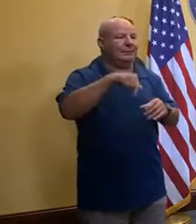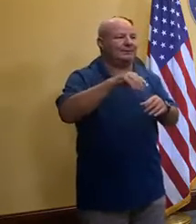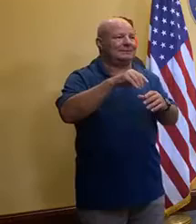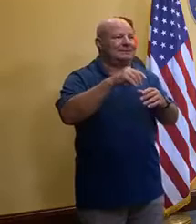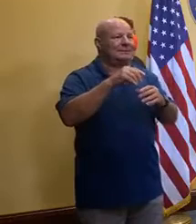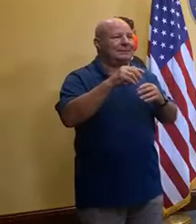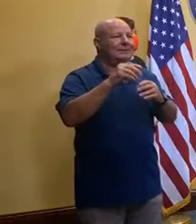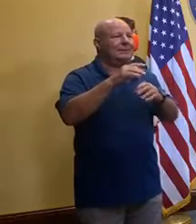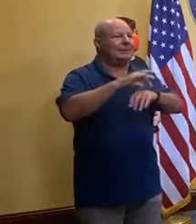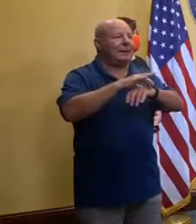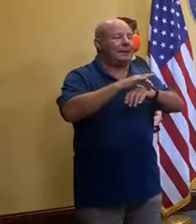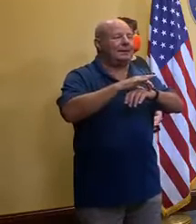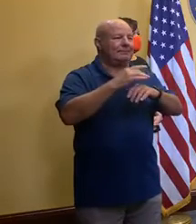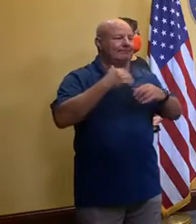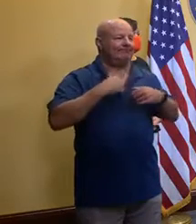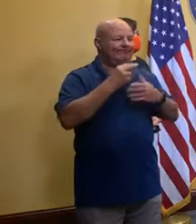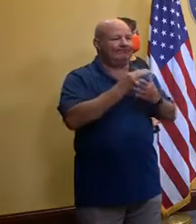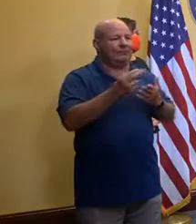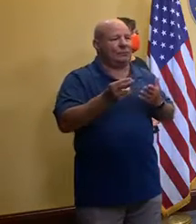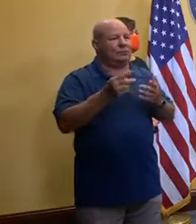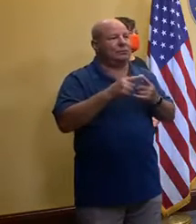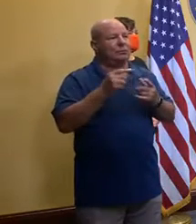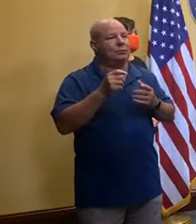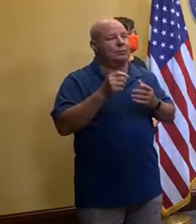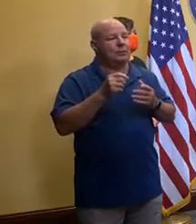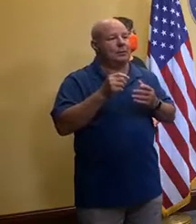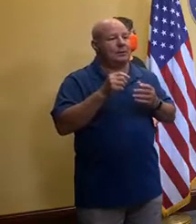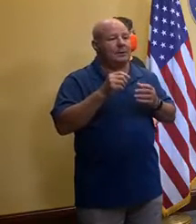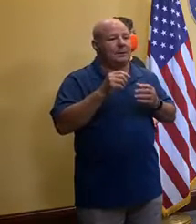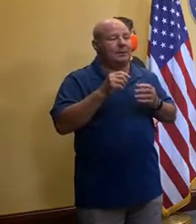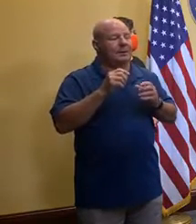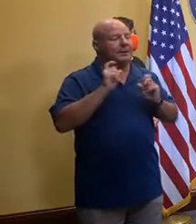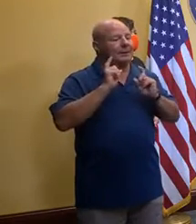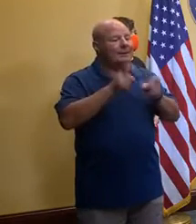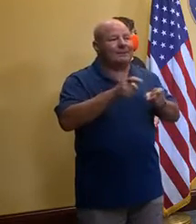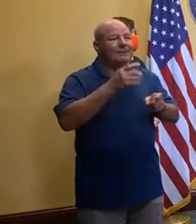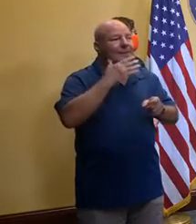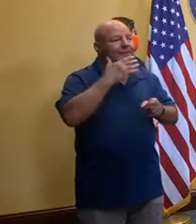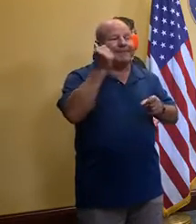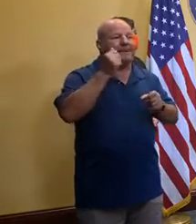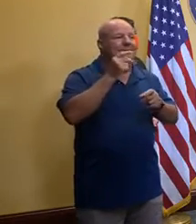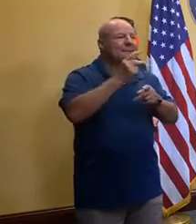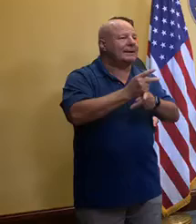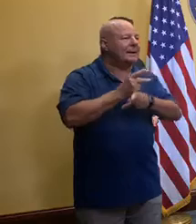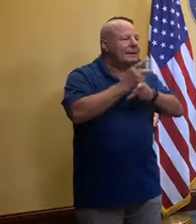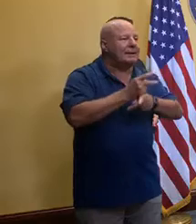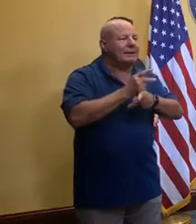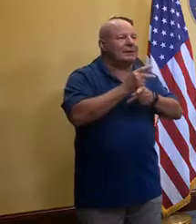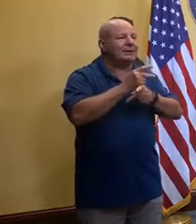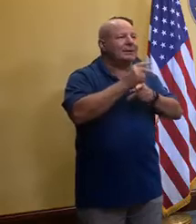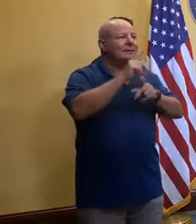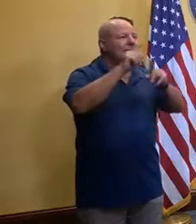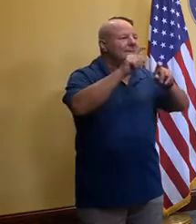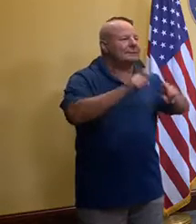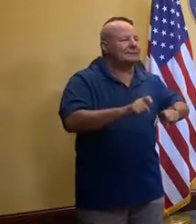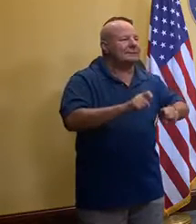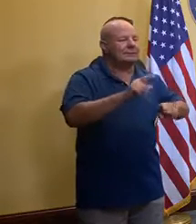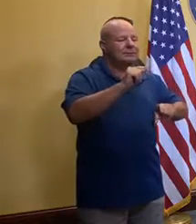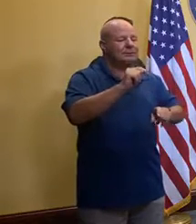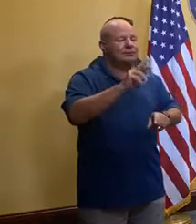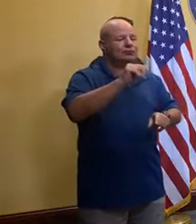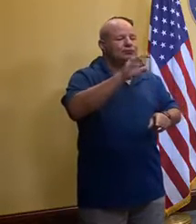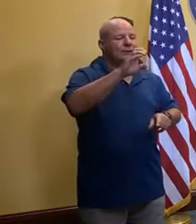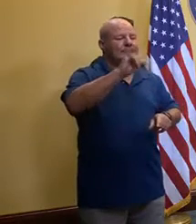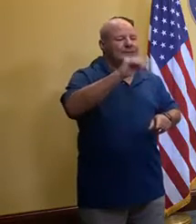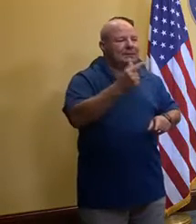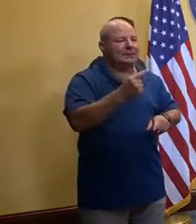the resources to throw the best care, testing, tracing, isolation to mitigate the risk to